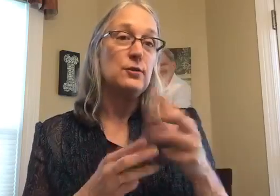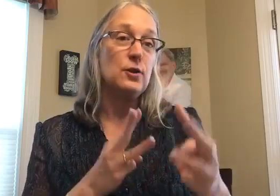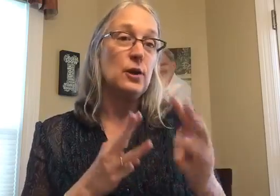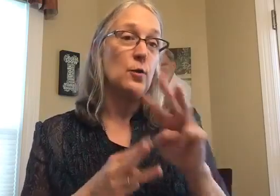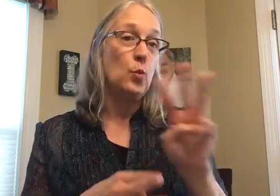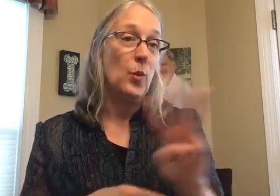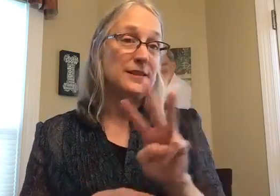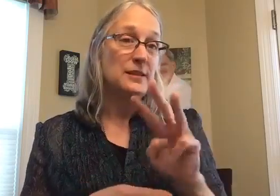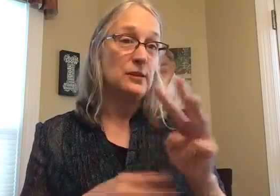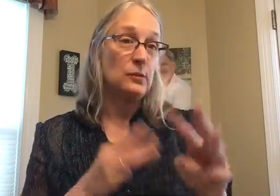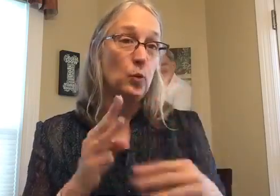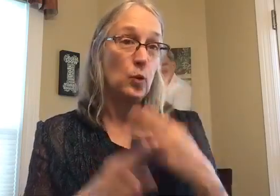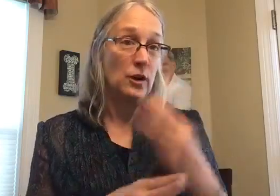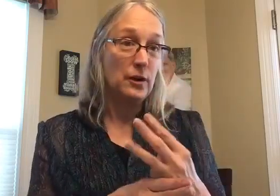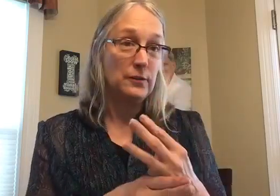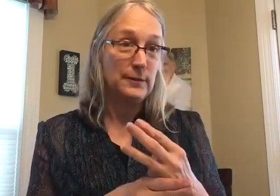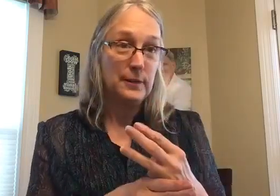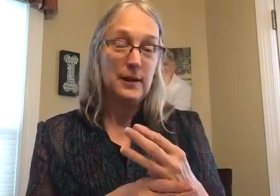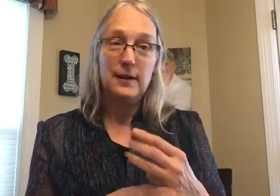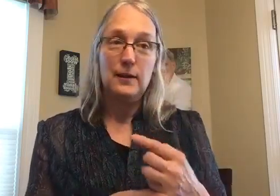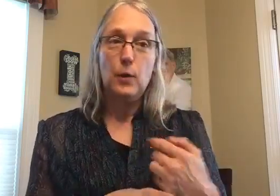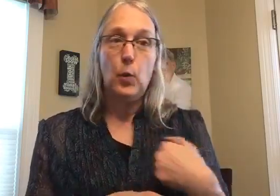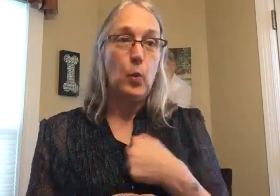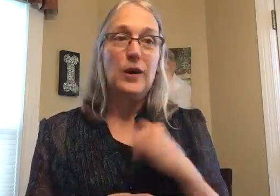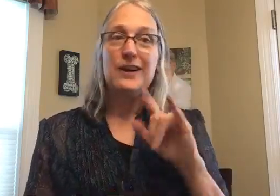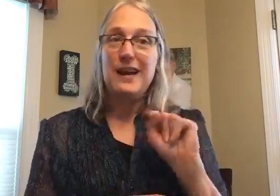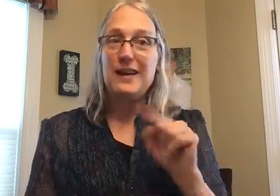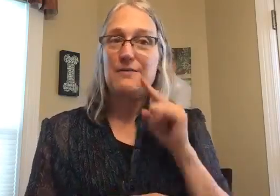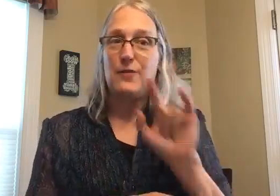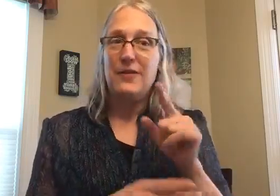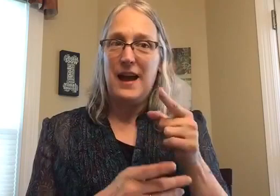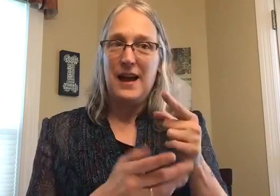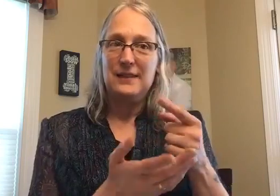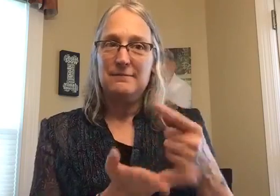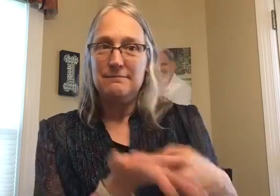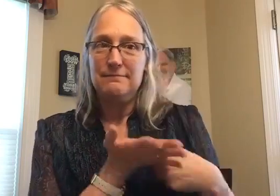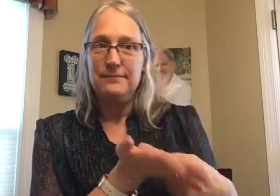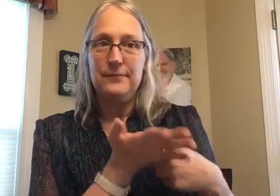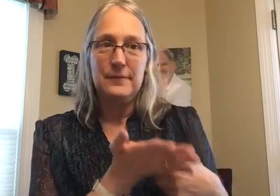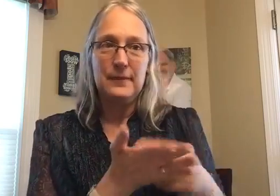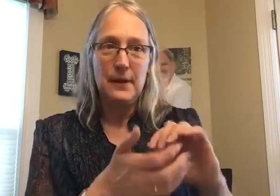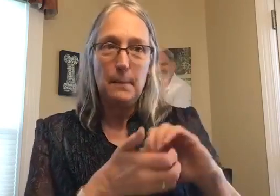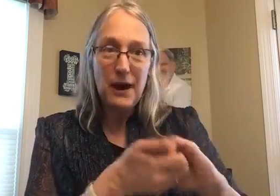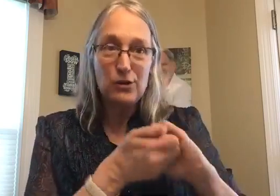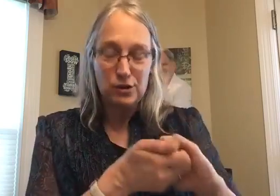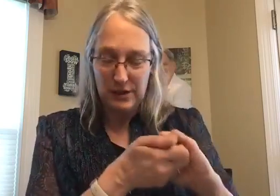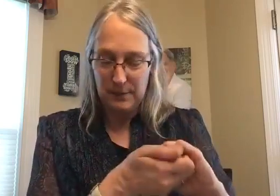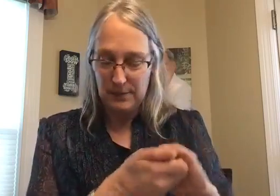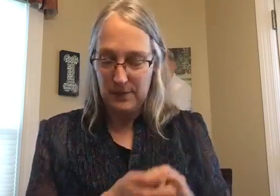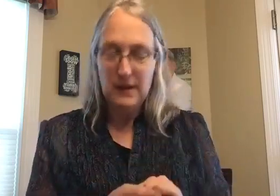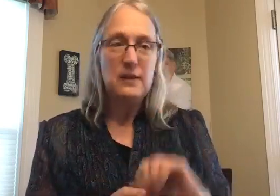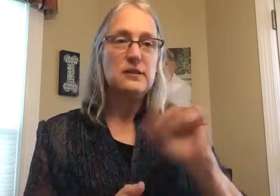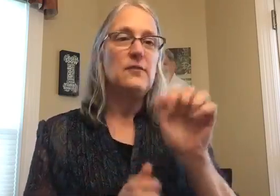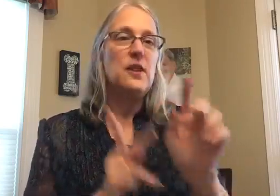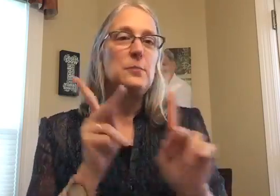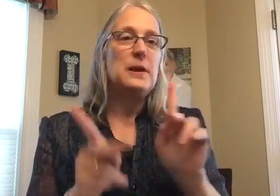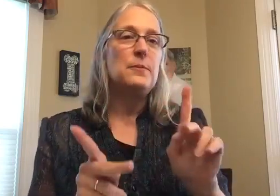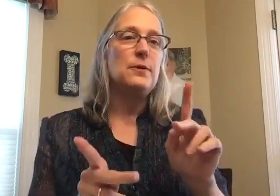the Western world. We're it for that partnership. So if other people say